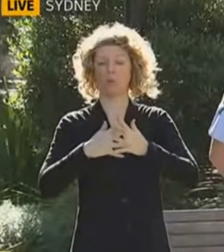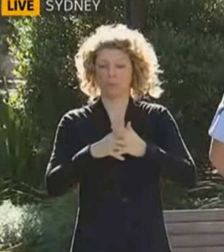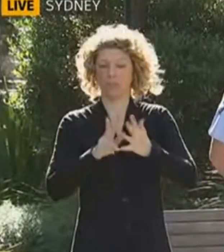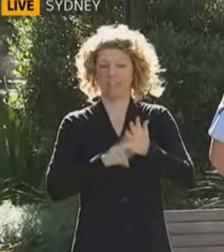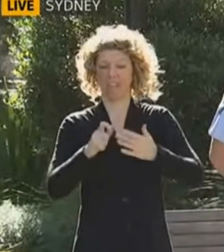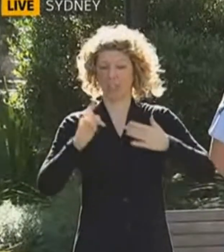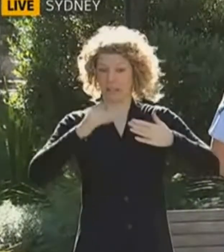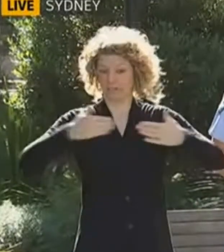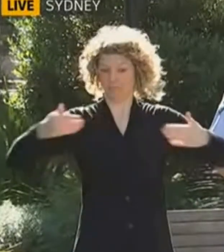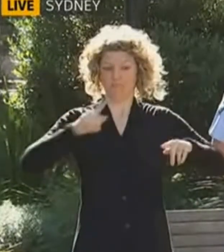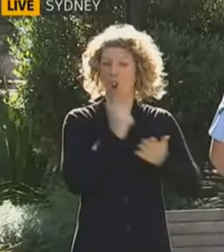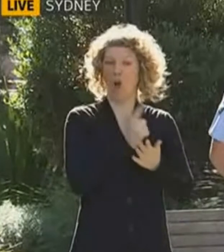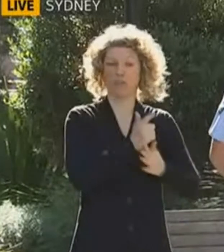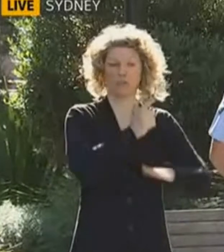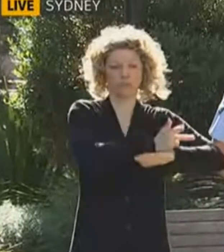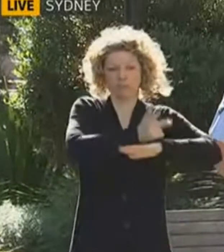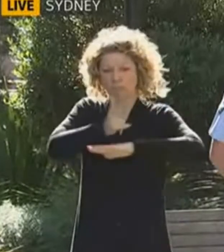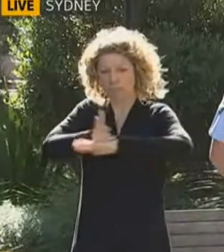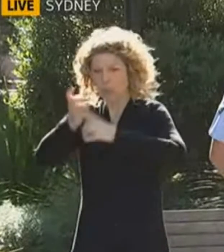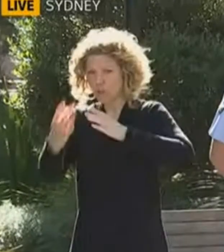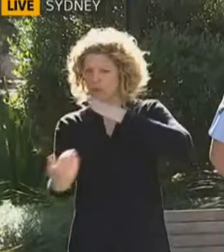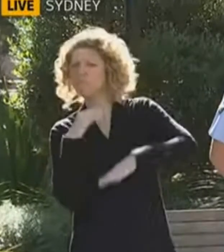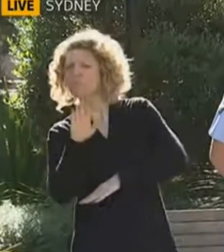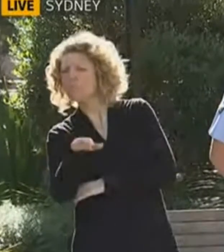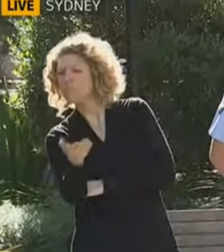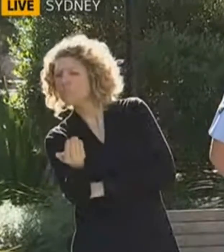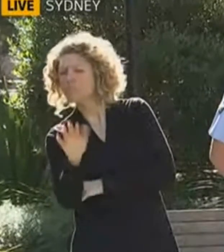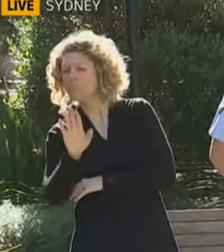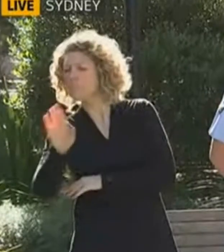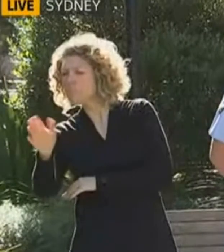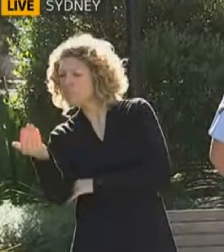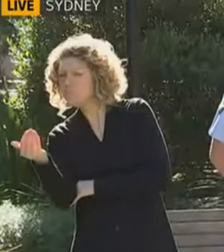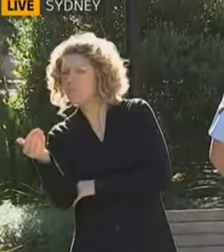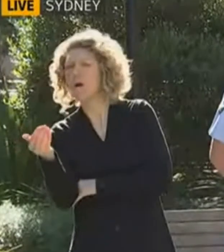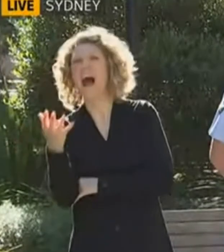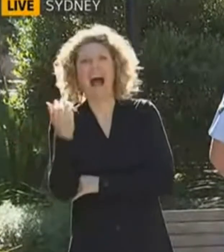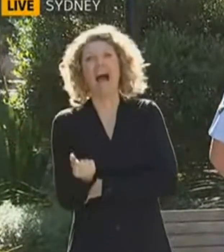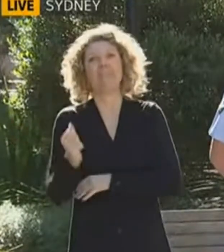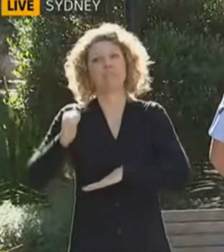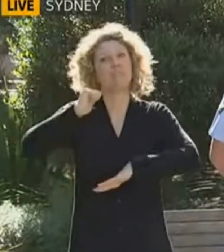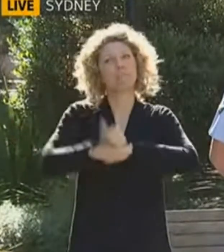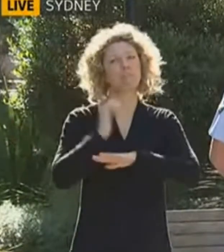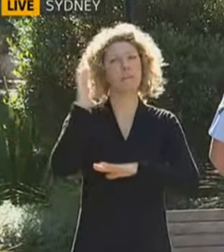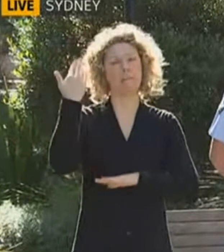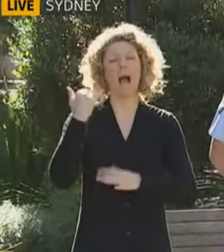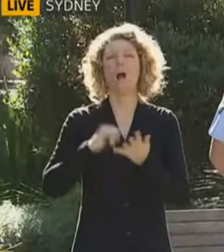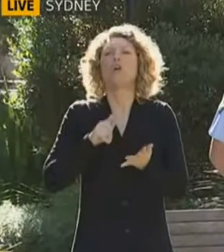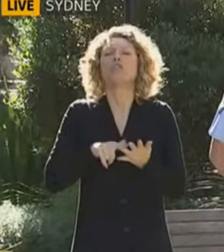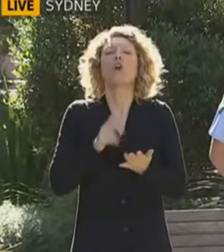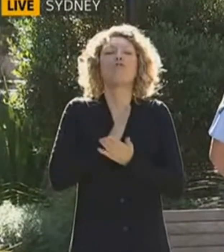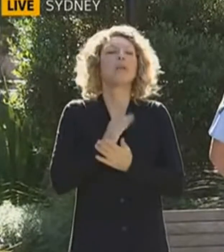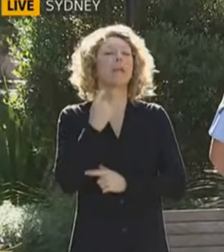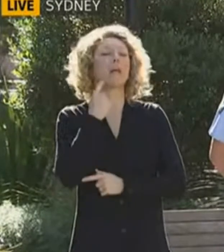for a number of days. The Health Minister will also be ensuring that come midnight tonight, so for the next